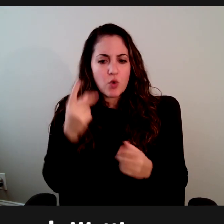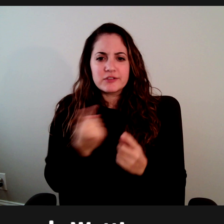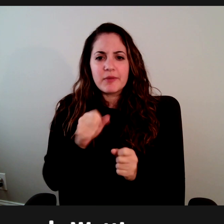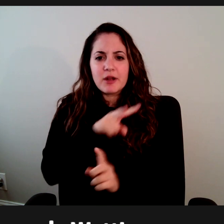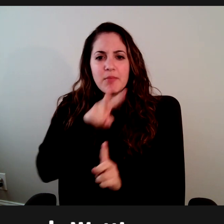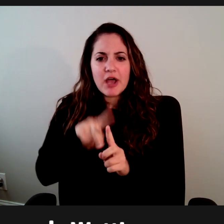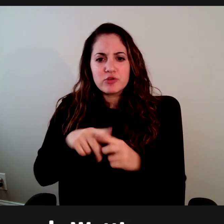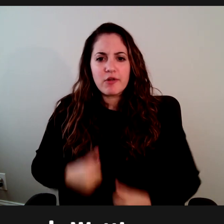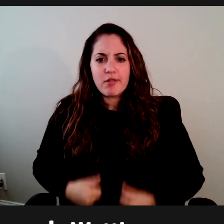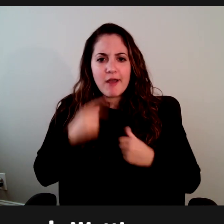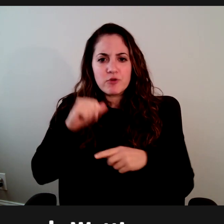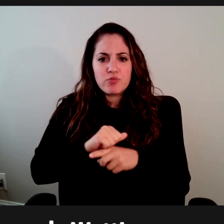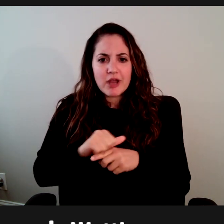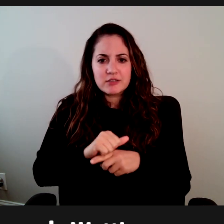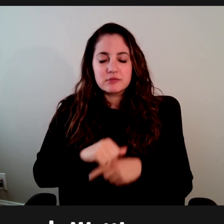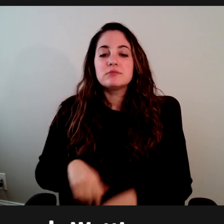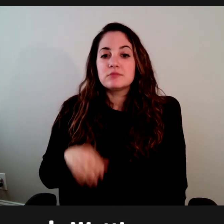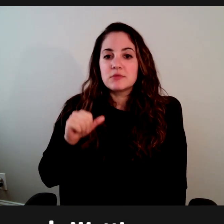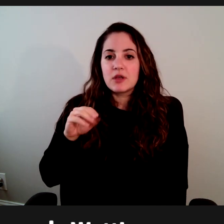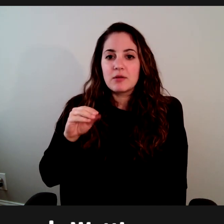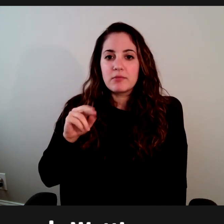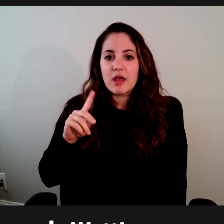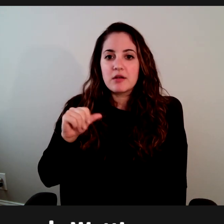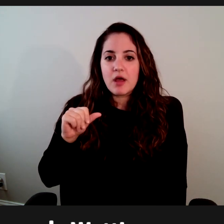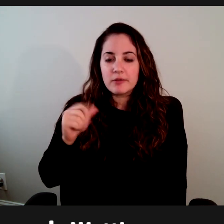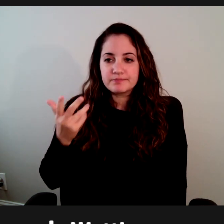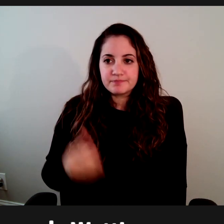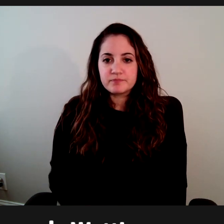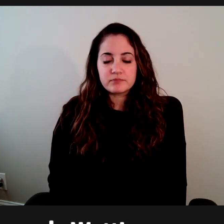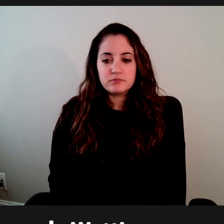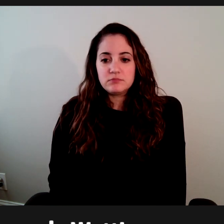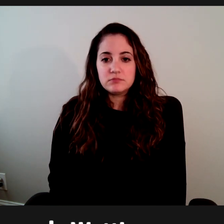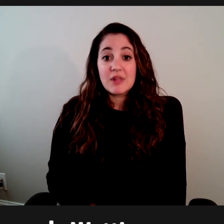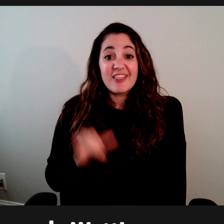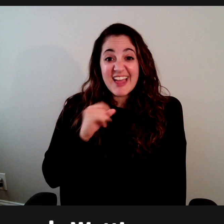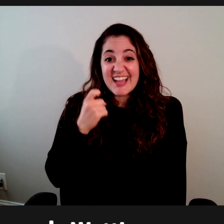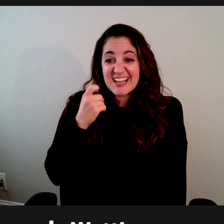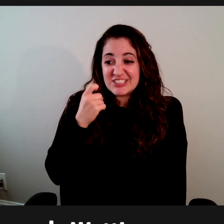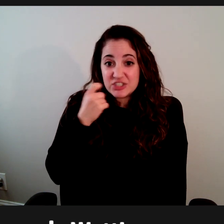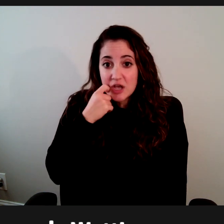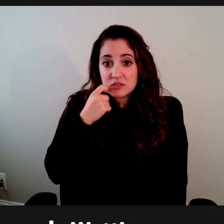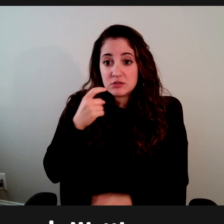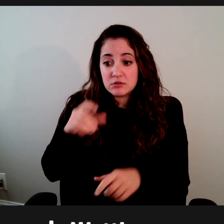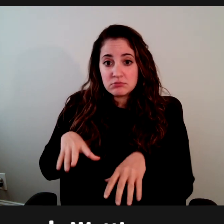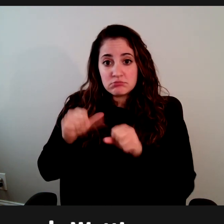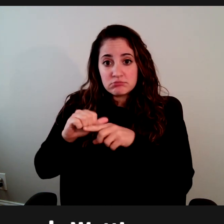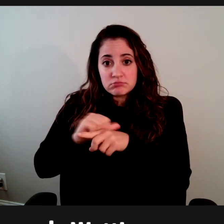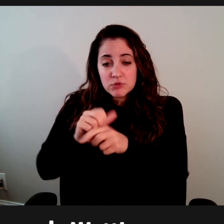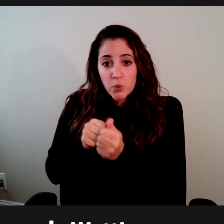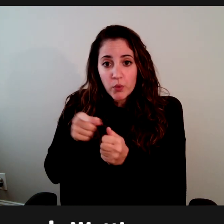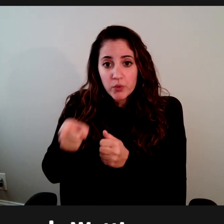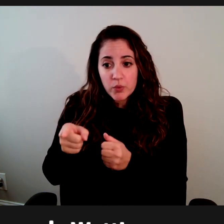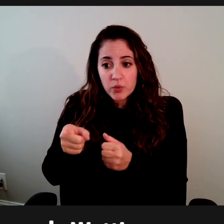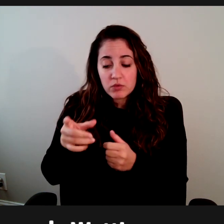put into practice in their life? There's definitely things that we can do. Like, we can, exactly what I had just walked you through a few